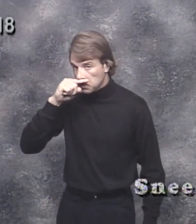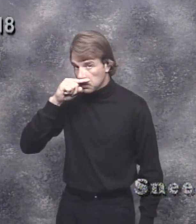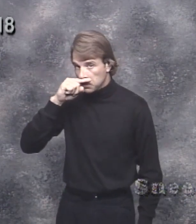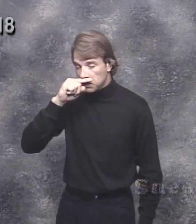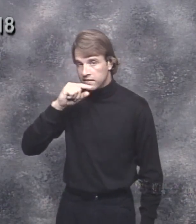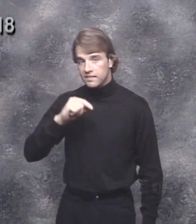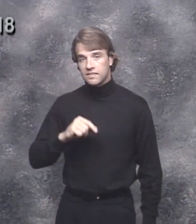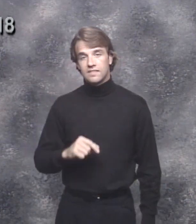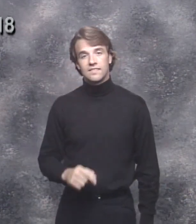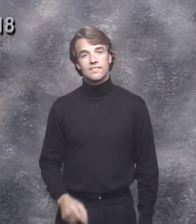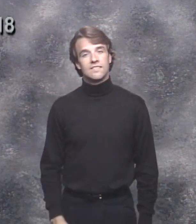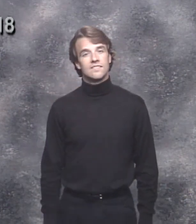Sneeze.